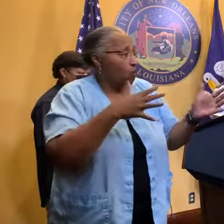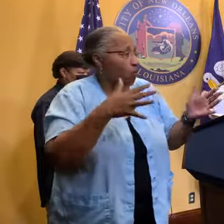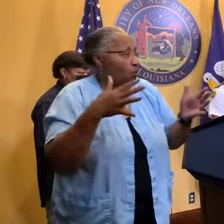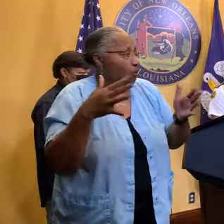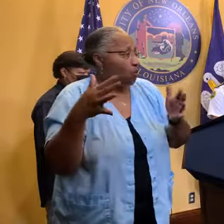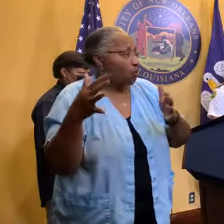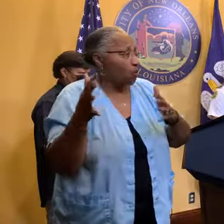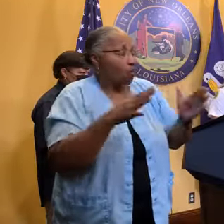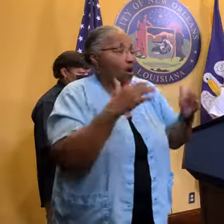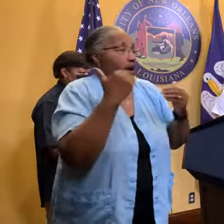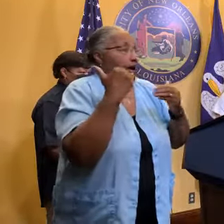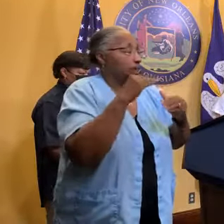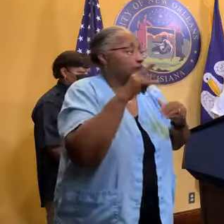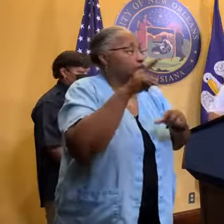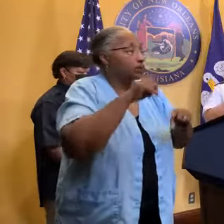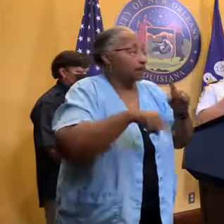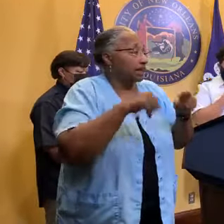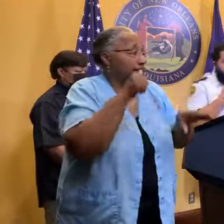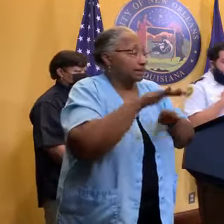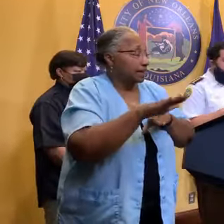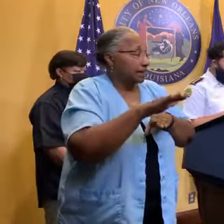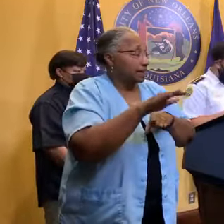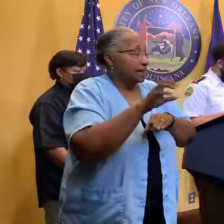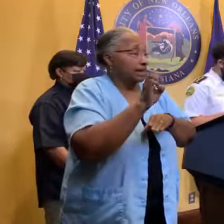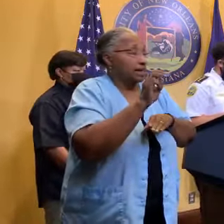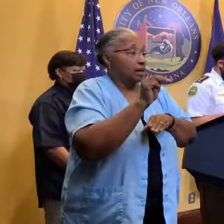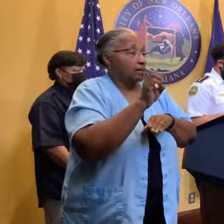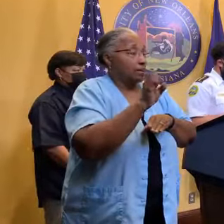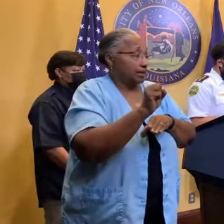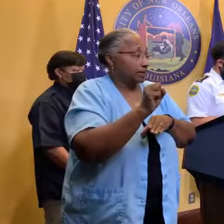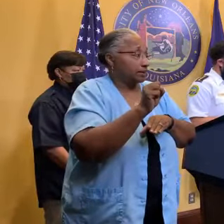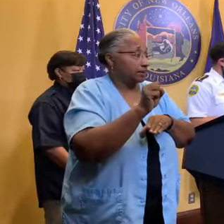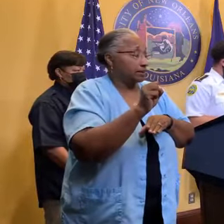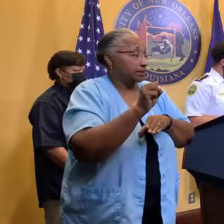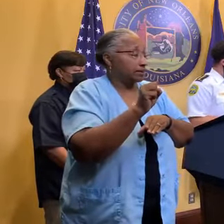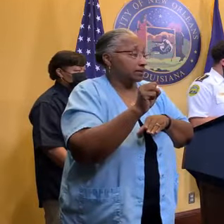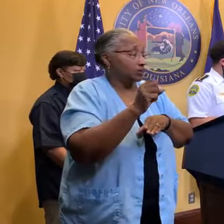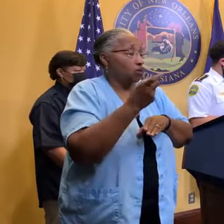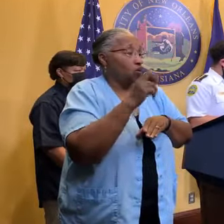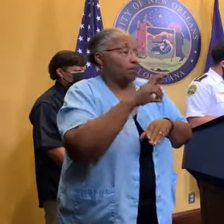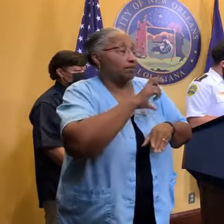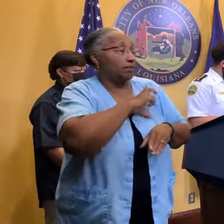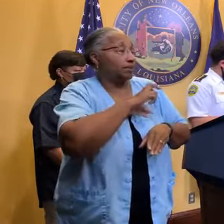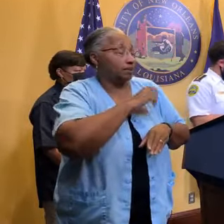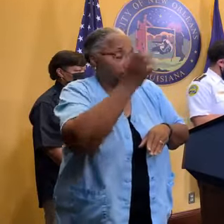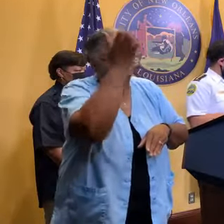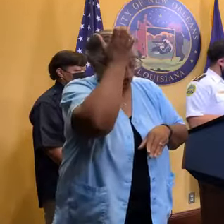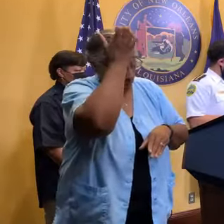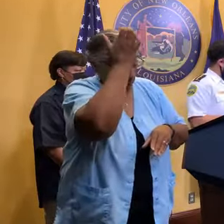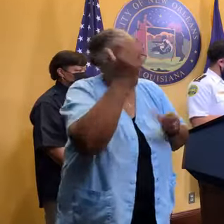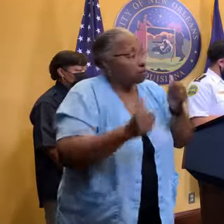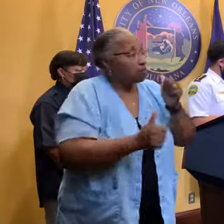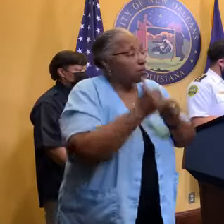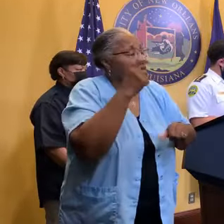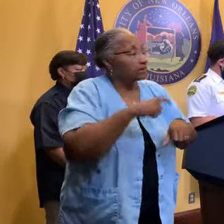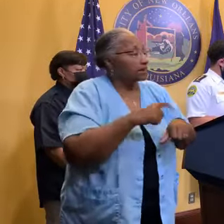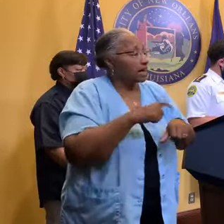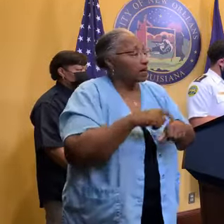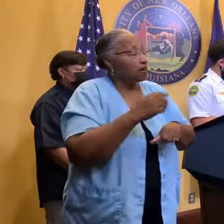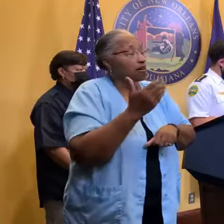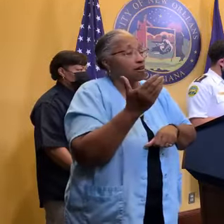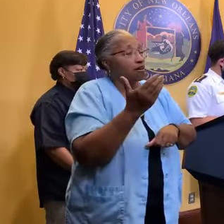out first responders. What is that threshold? Usually, we different type of vehicle types, but in most cases, it's about